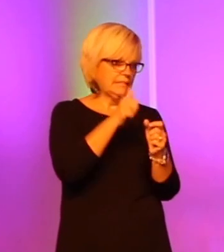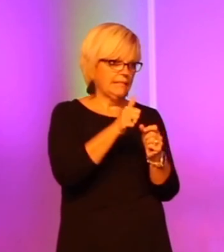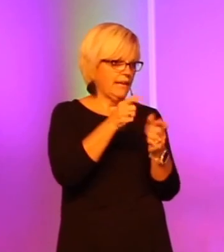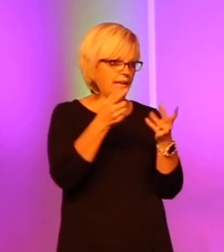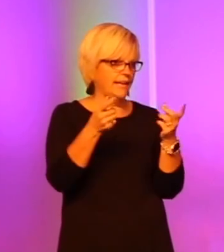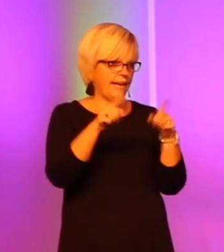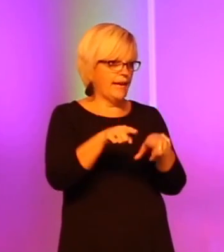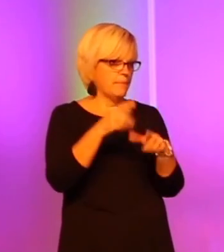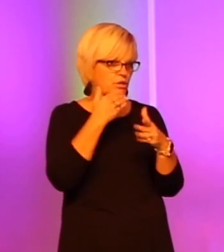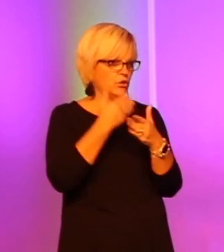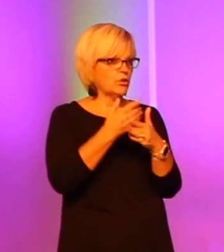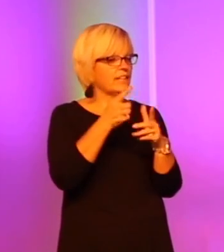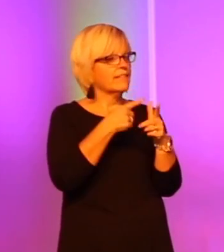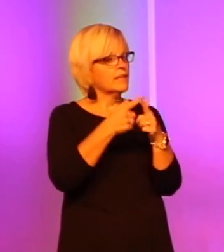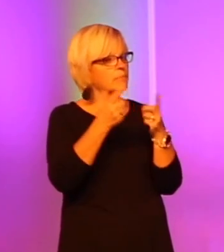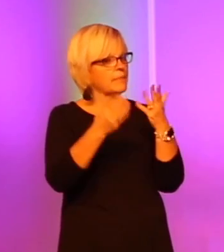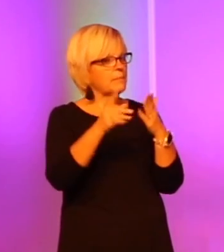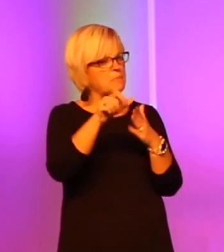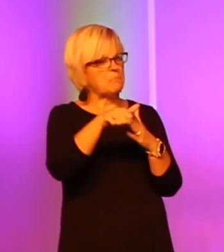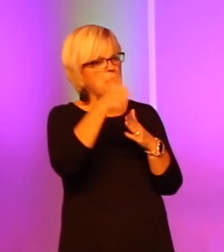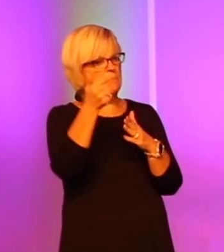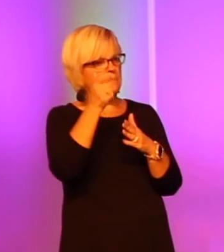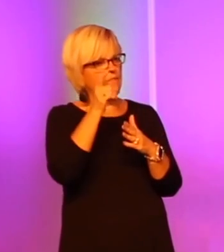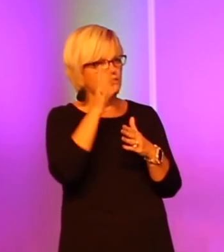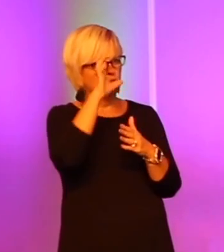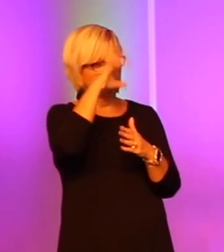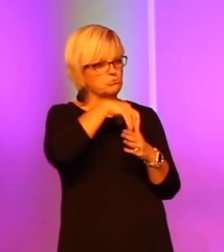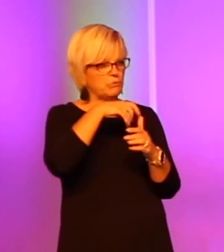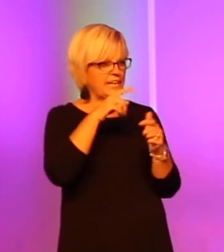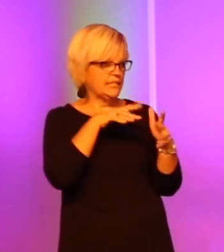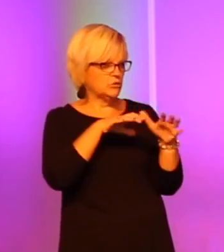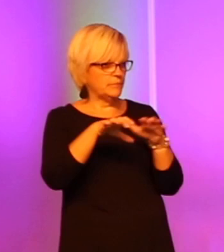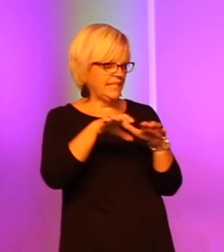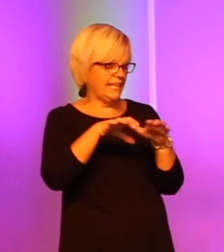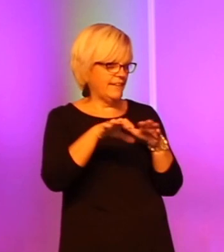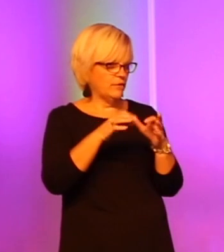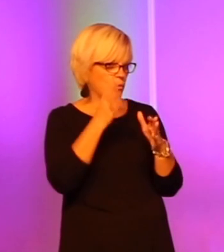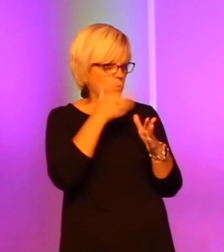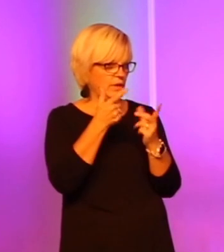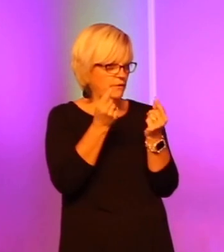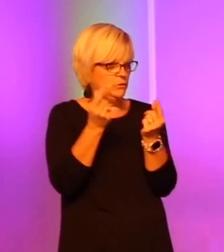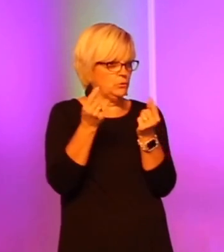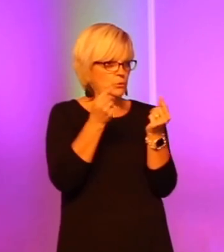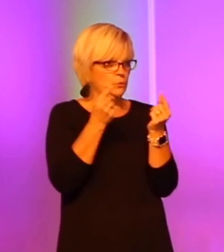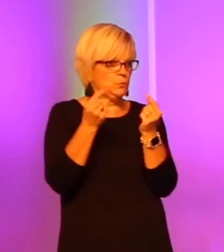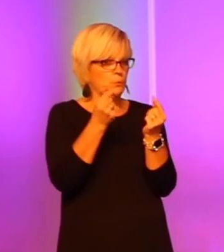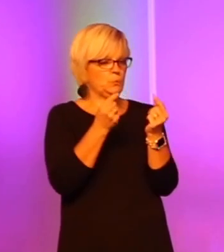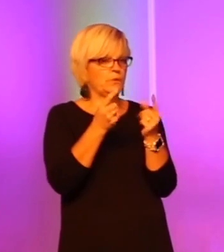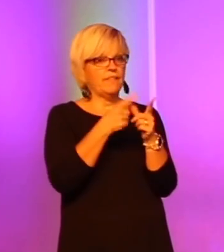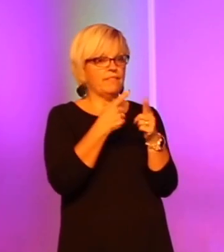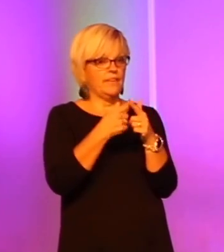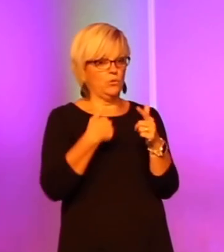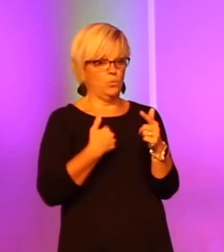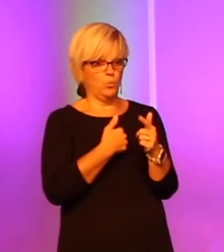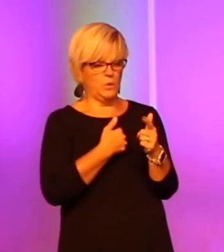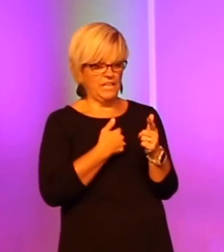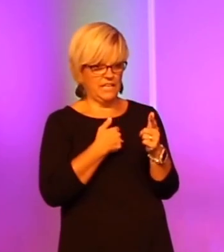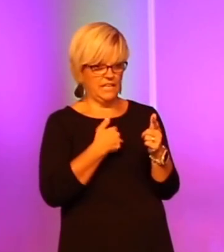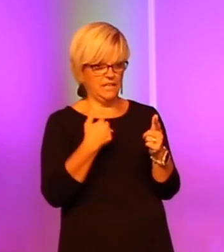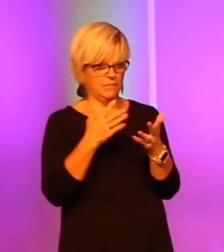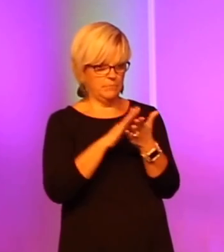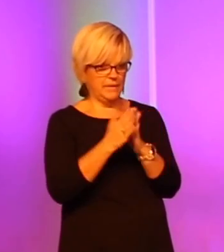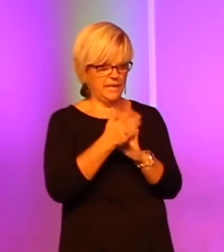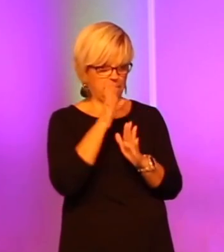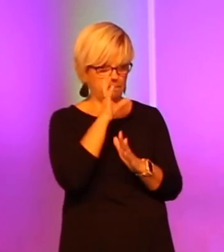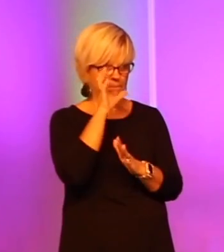we do other strange, wacky behavior that then we're weird, and then everybody's weird, and